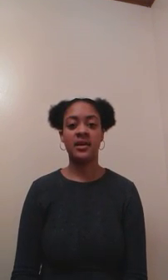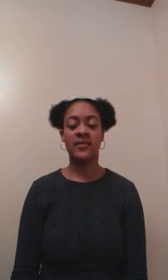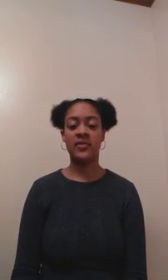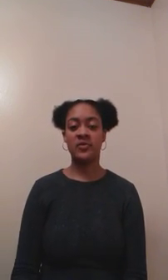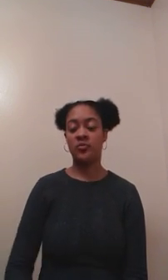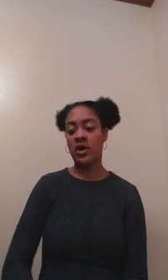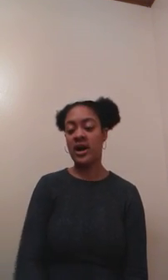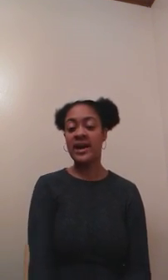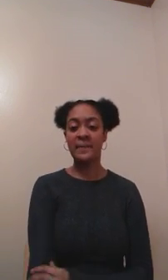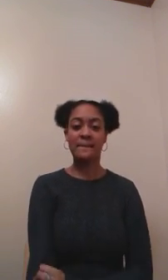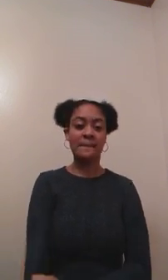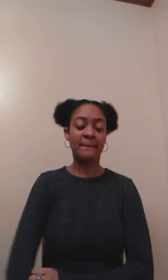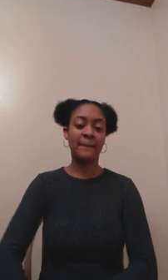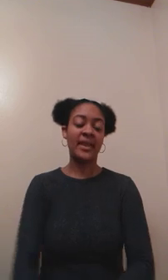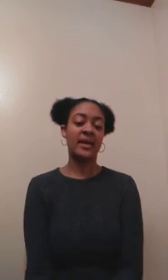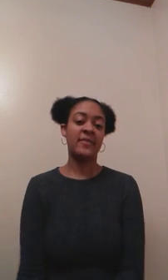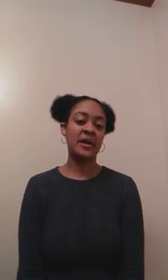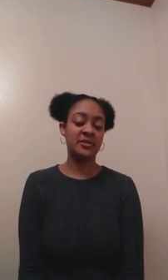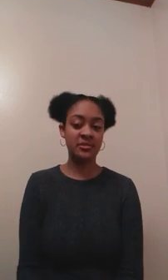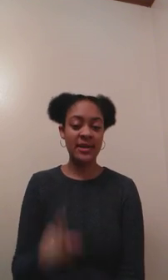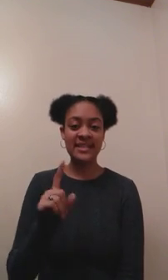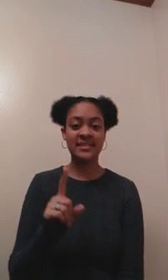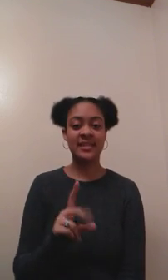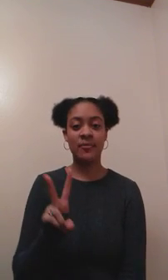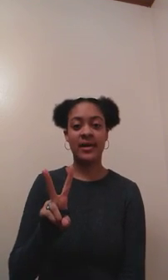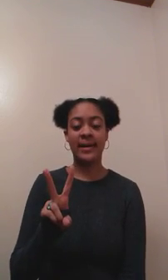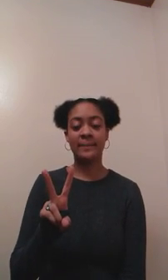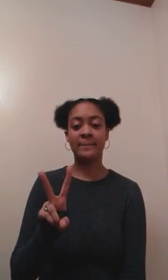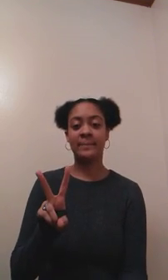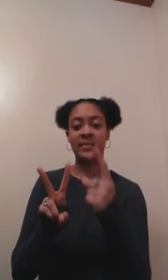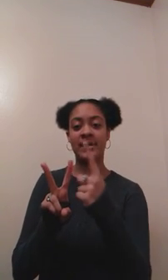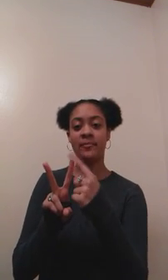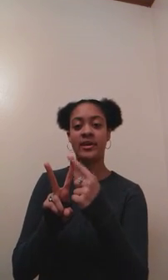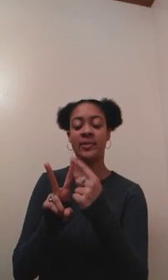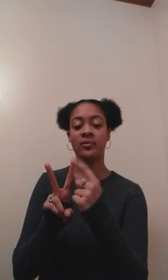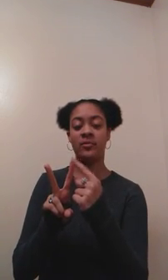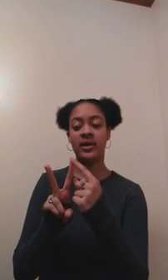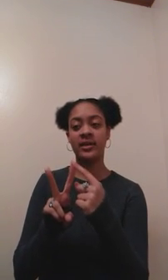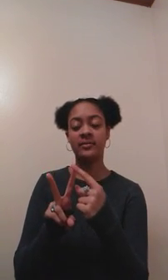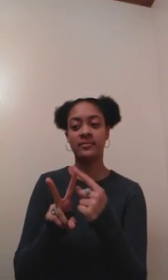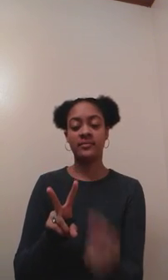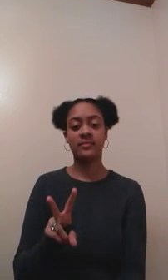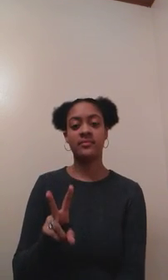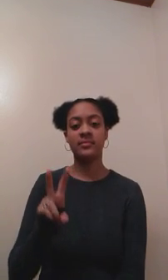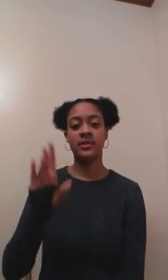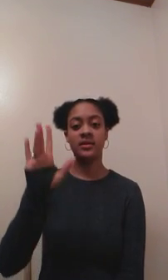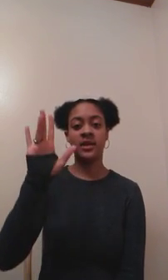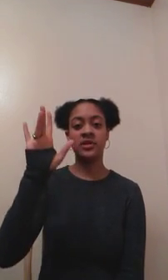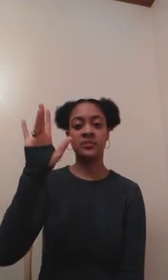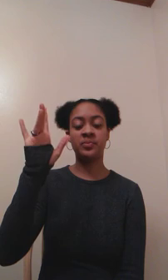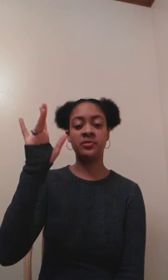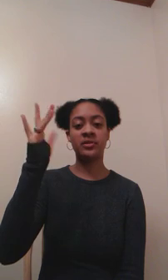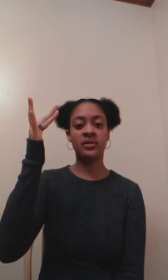And then there's why. There's two ways to say why. Okay, way number one is you pull the